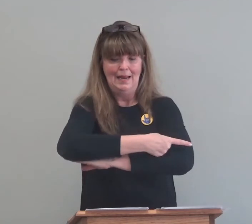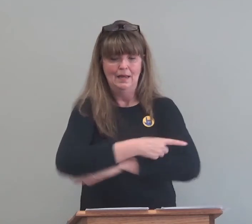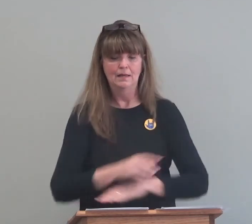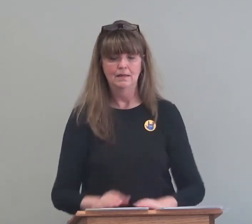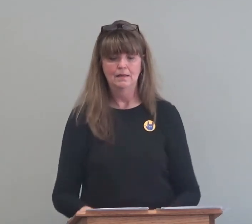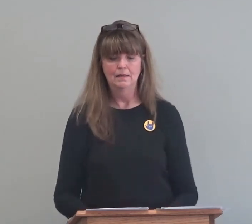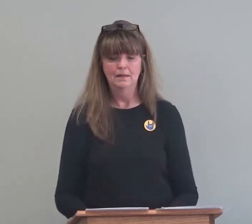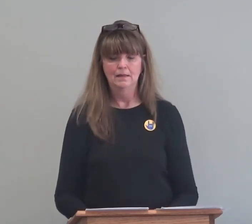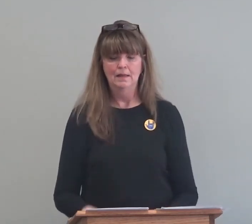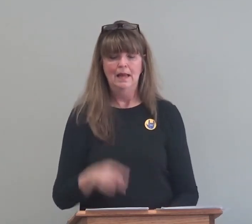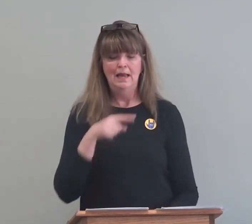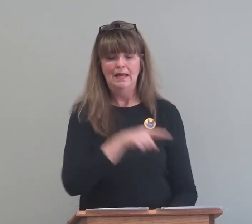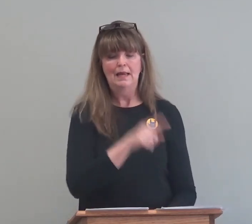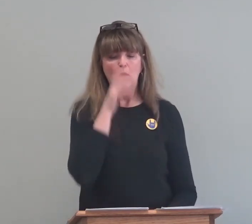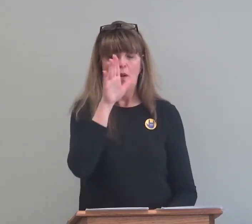Darkness will come upon the day.